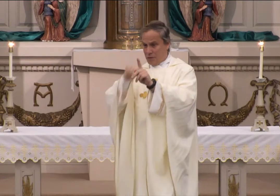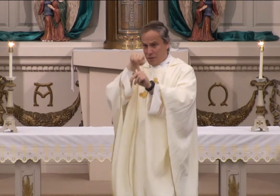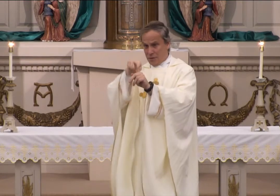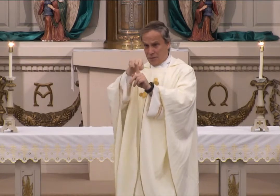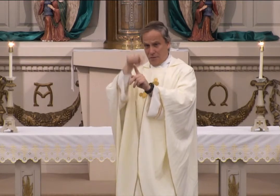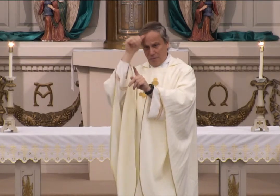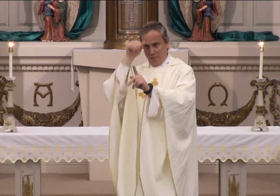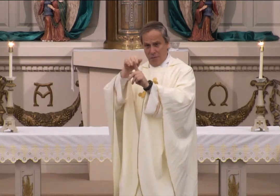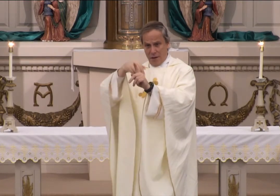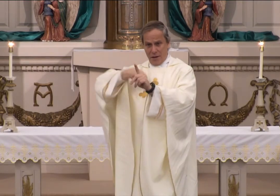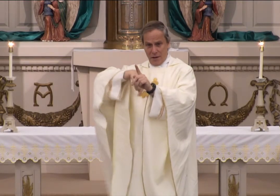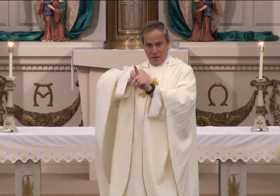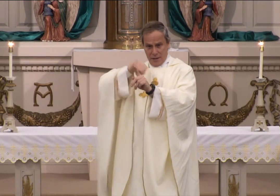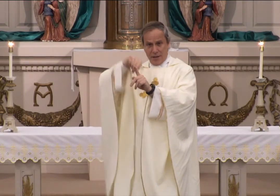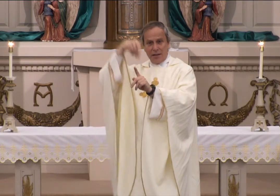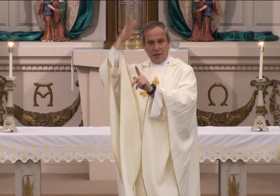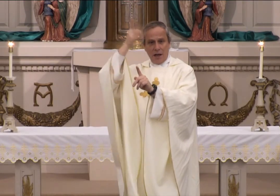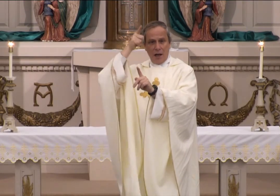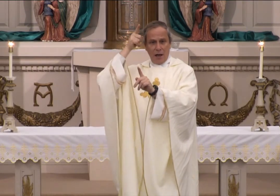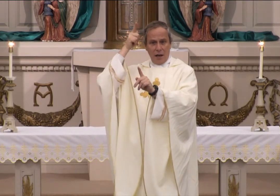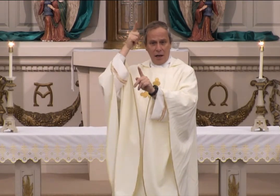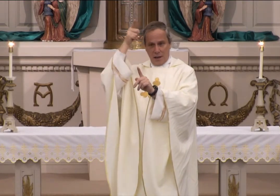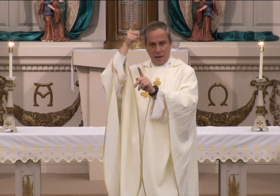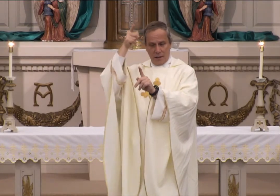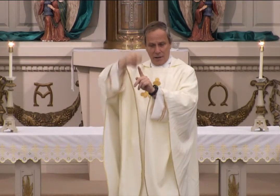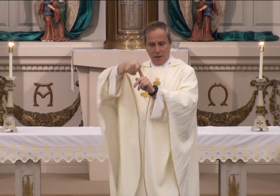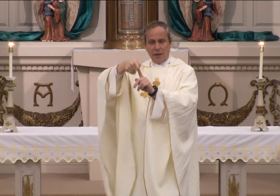And that Jesus Christ was the second person of the Trinity.